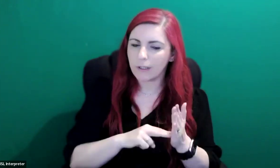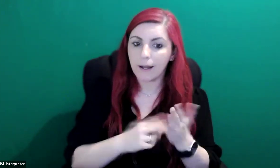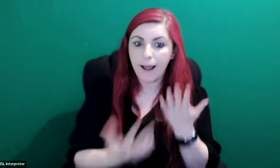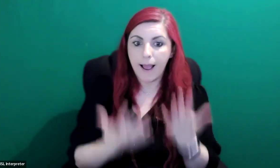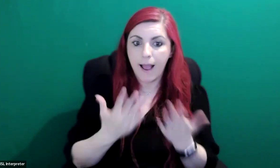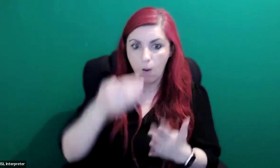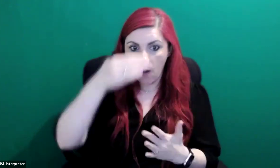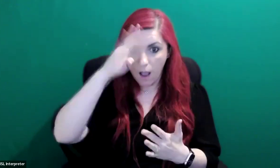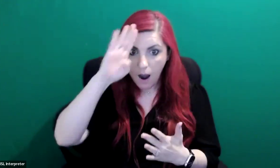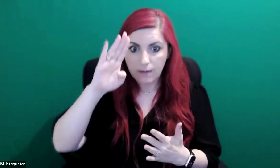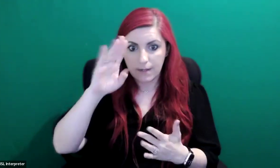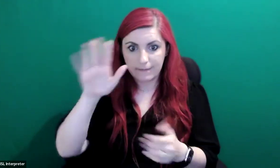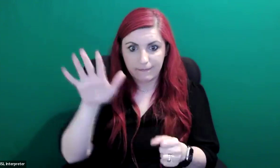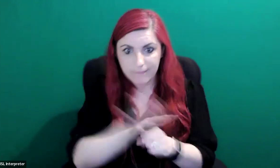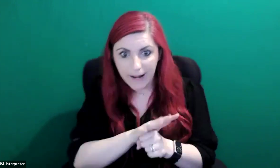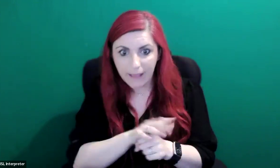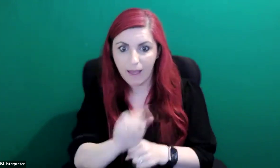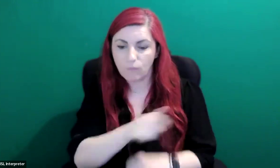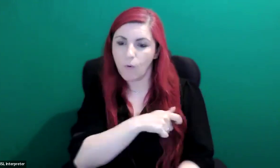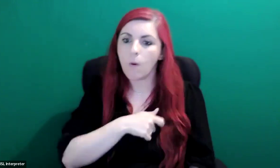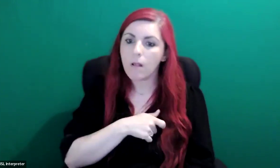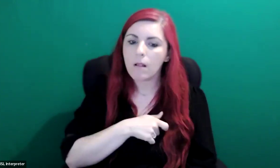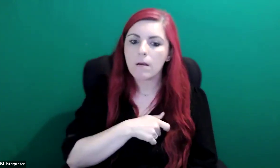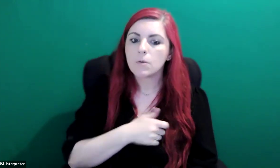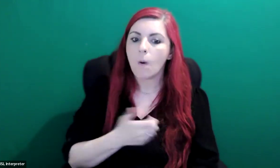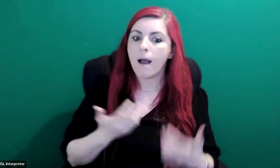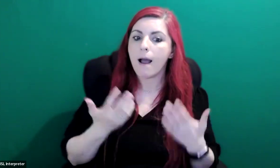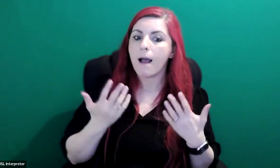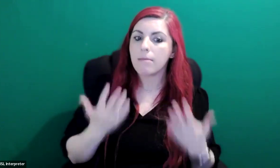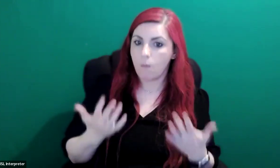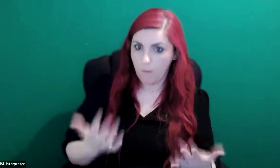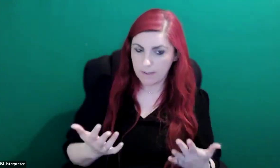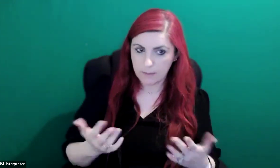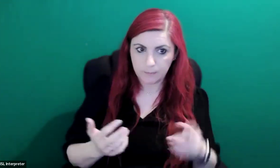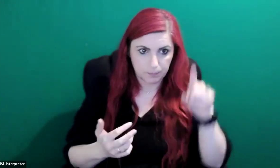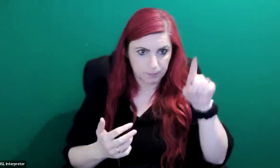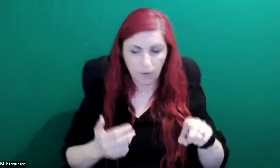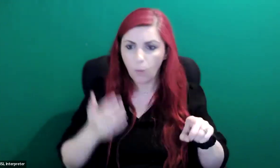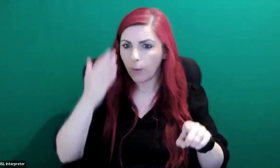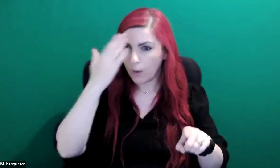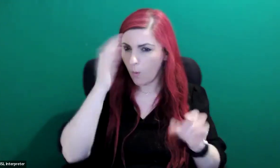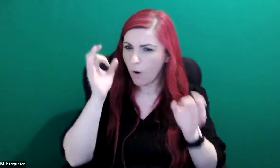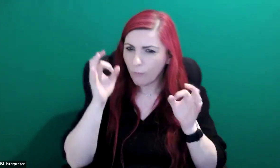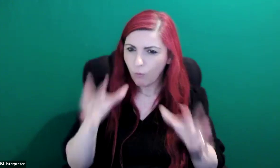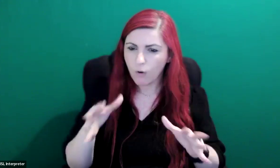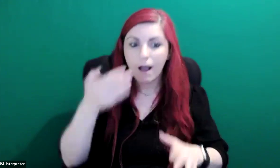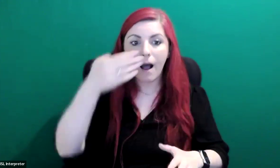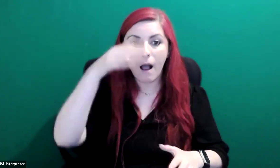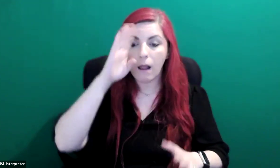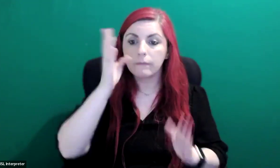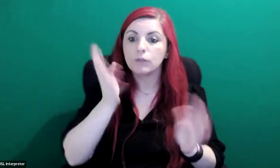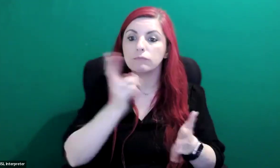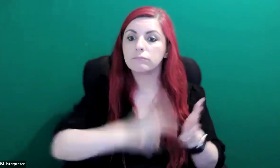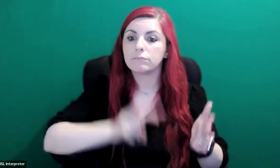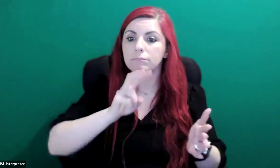has fulfilled that role to date. So at the moment, we know, of course, that Ireland ratified the convention